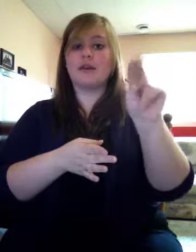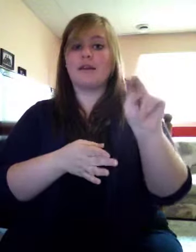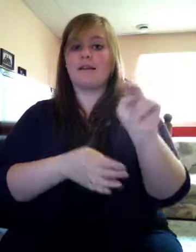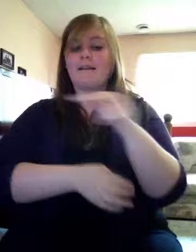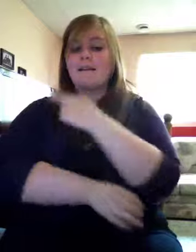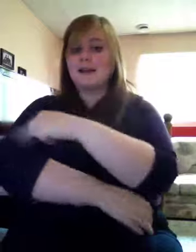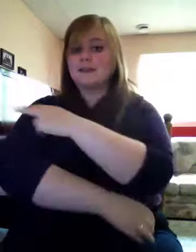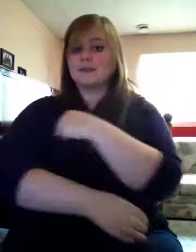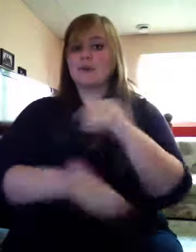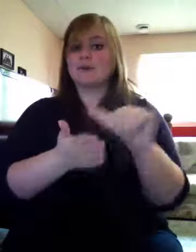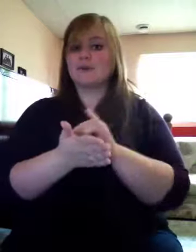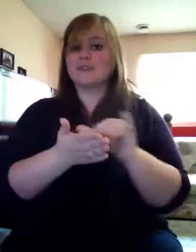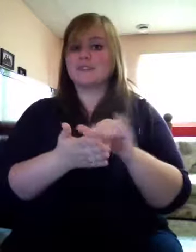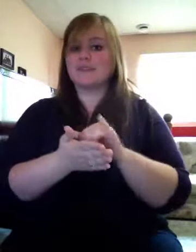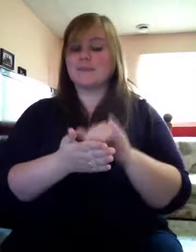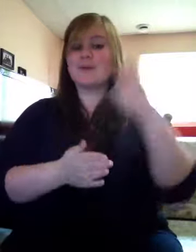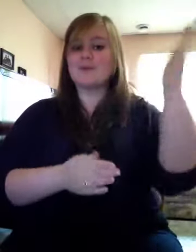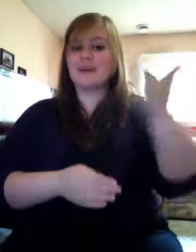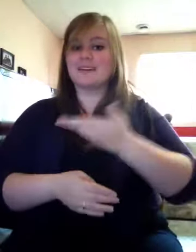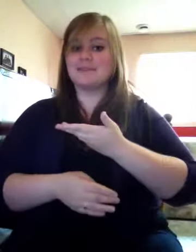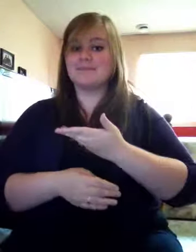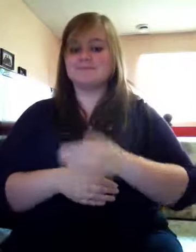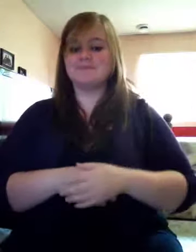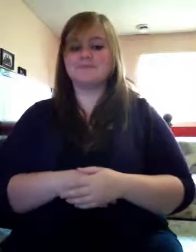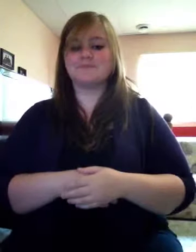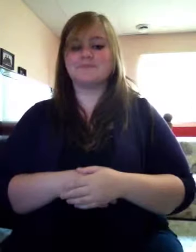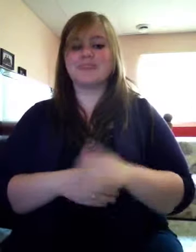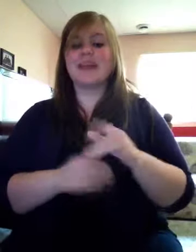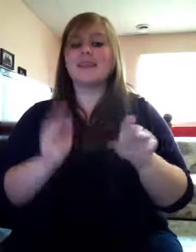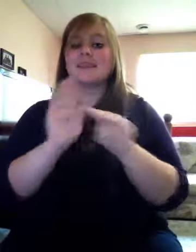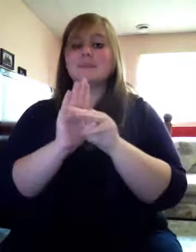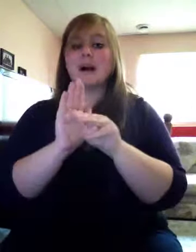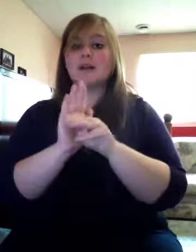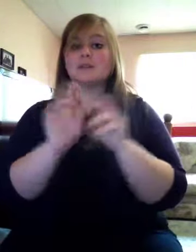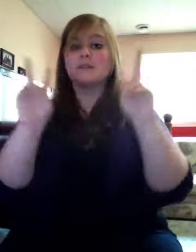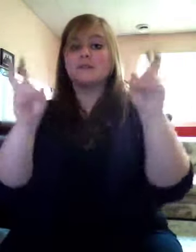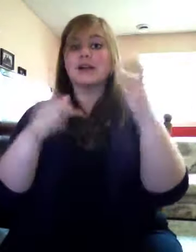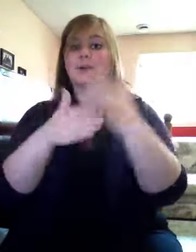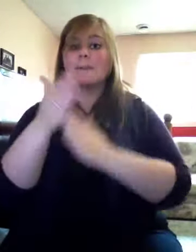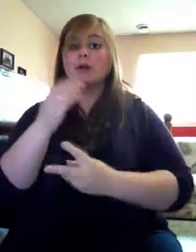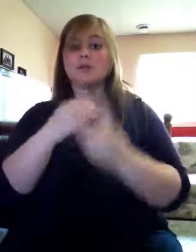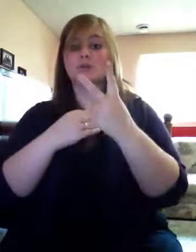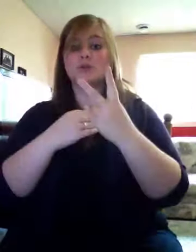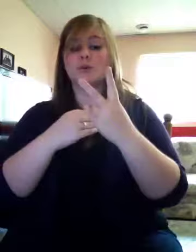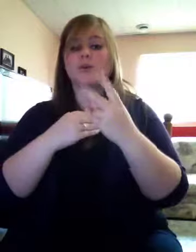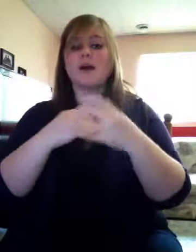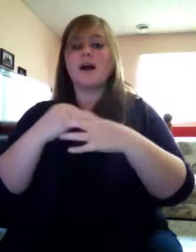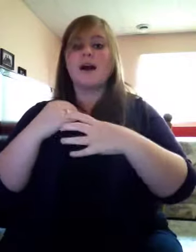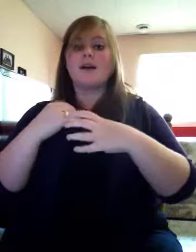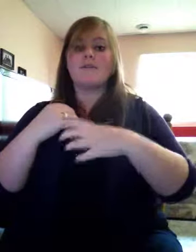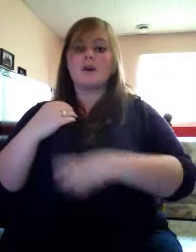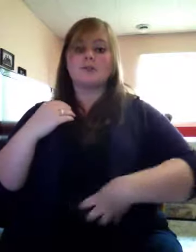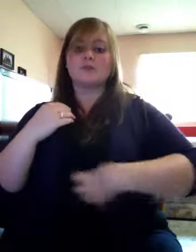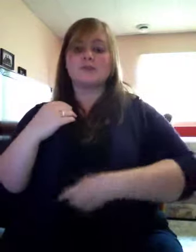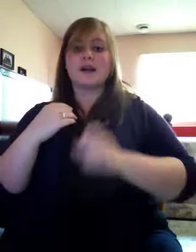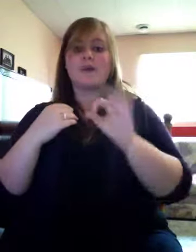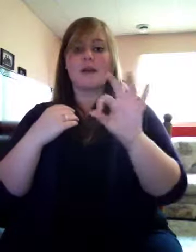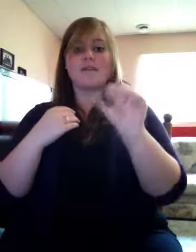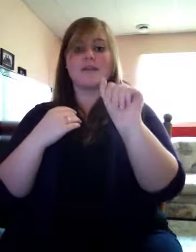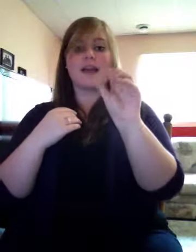Cases. In this Soundbites module, entitled Part 2 of Bedside Ultrasound of the Aorta, we'll go further on our discussion of bedside ultrasonography of